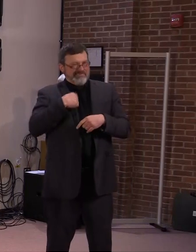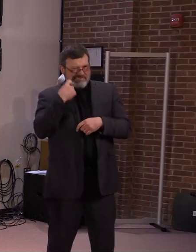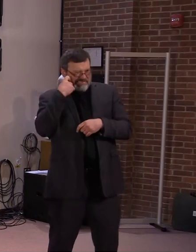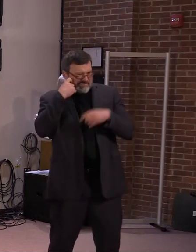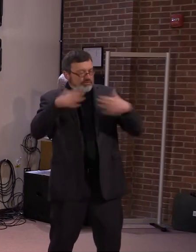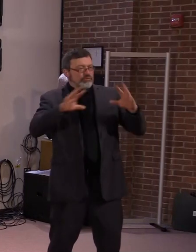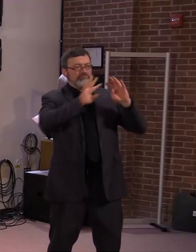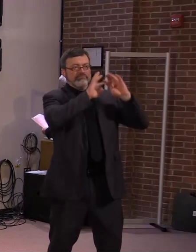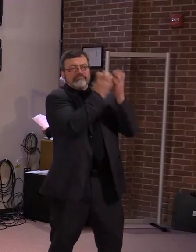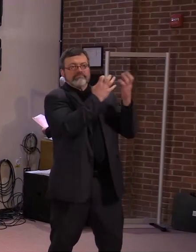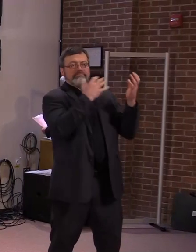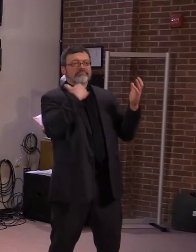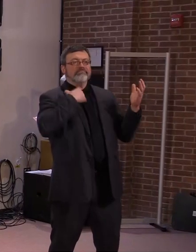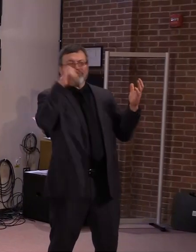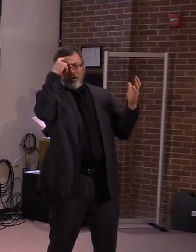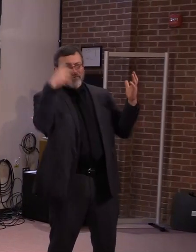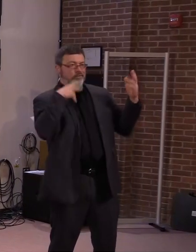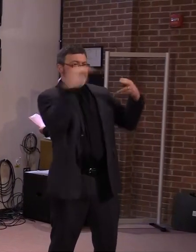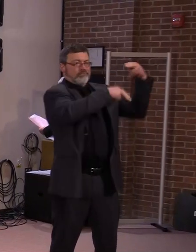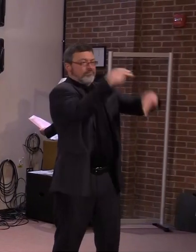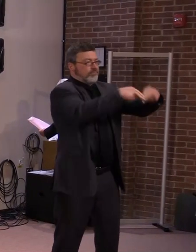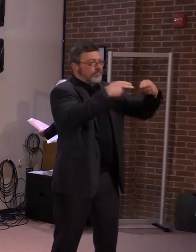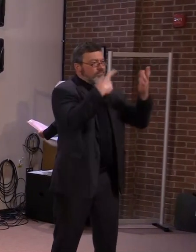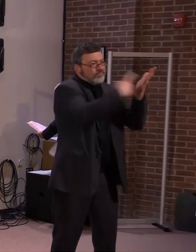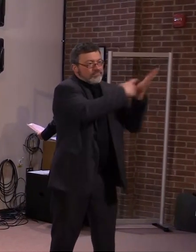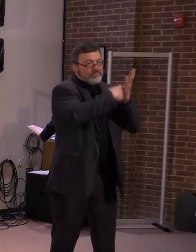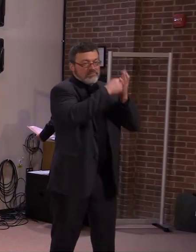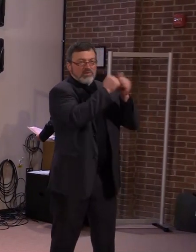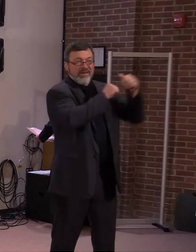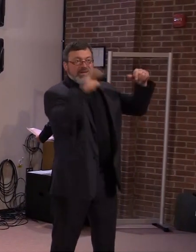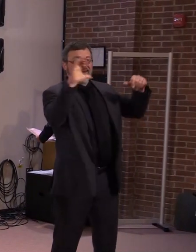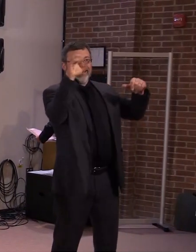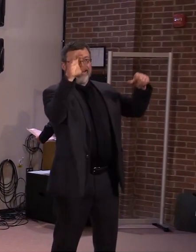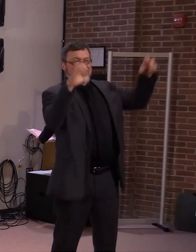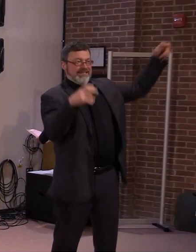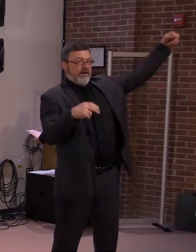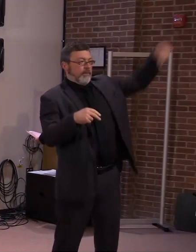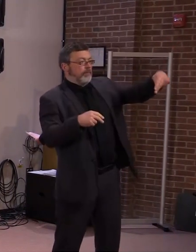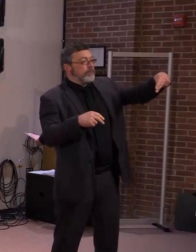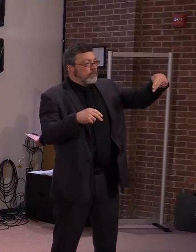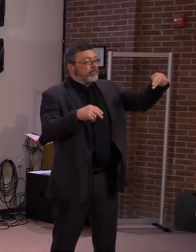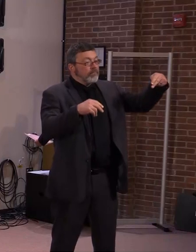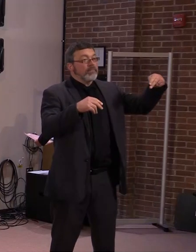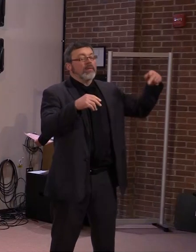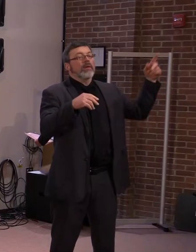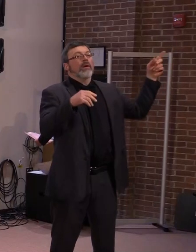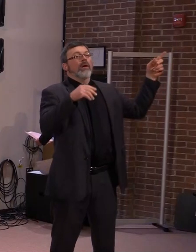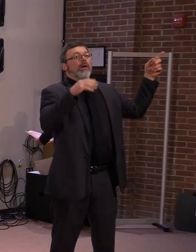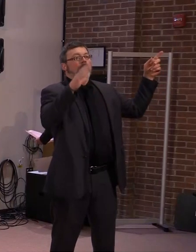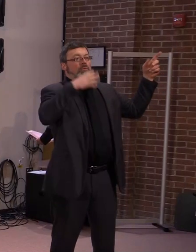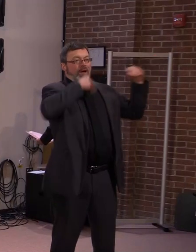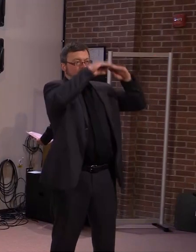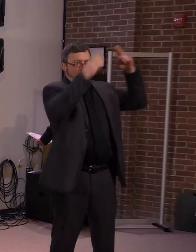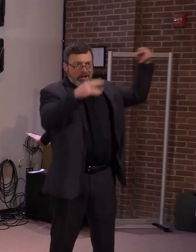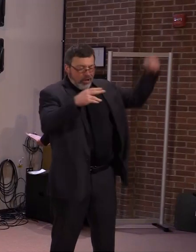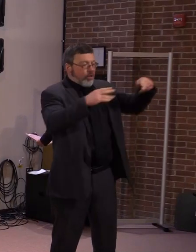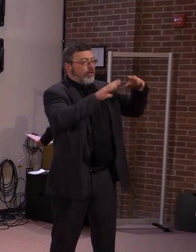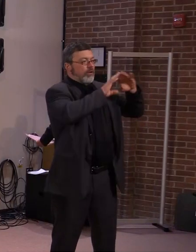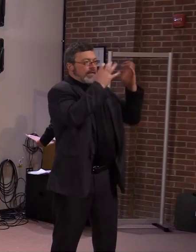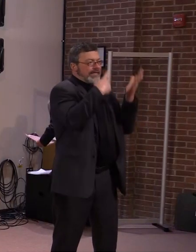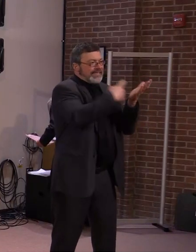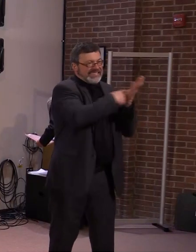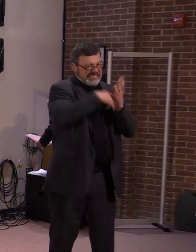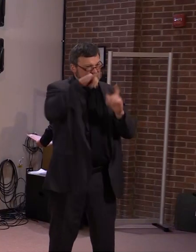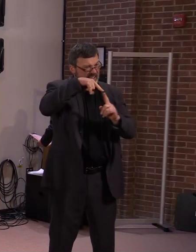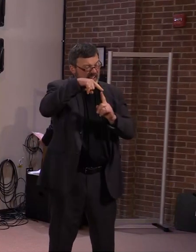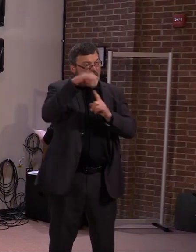the Omicron variant. Dr. Fauci said it appears cases aren't as severe, but we still have much more to